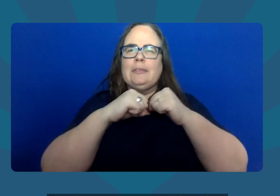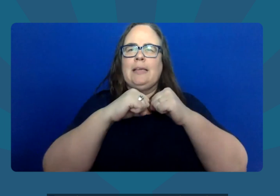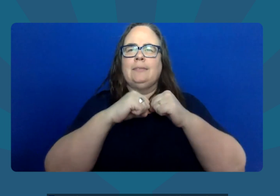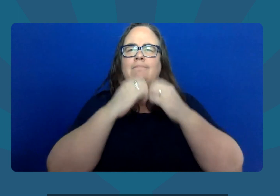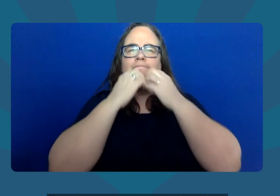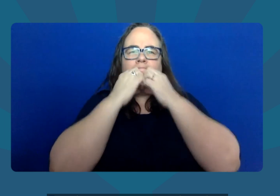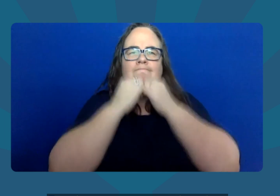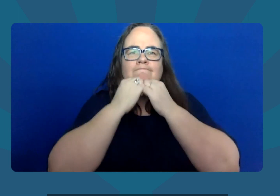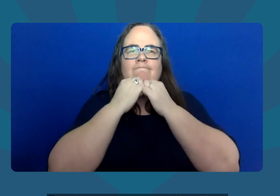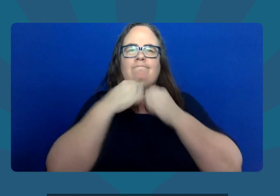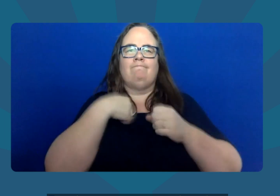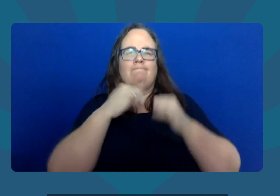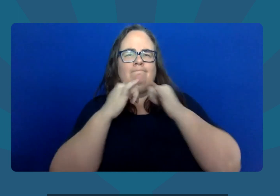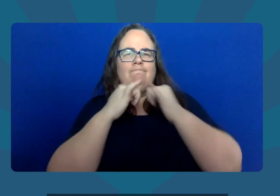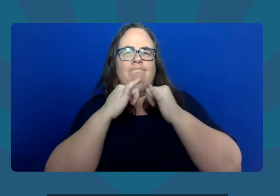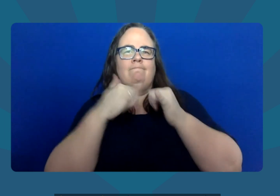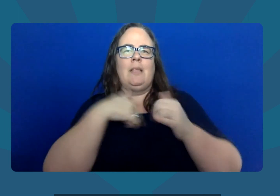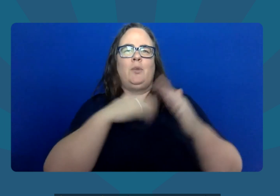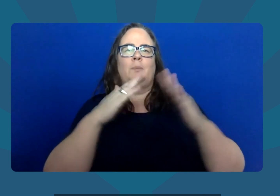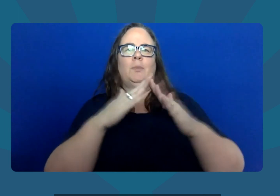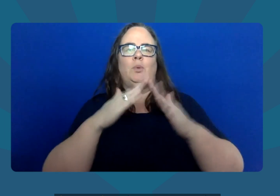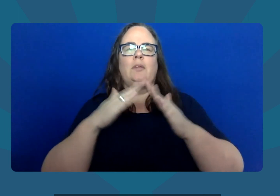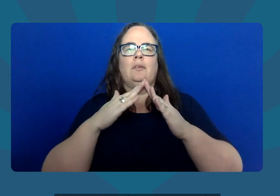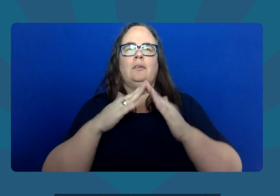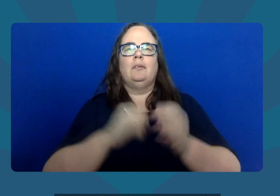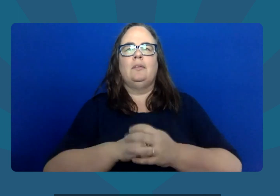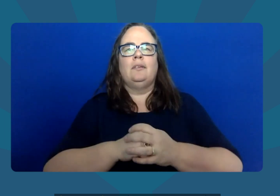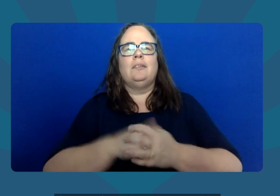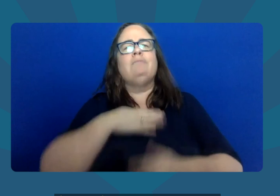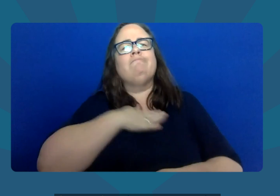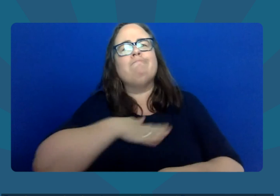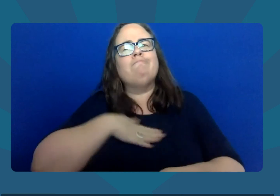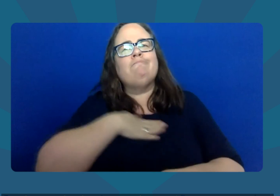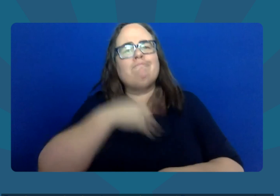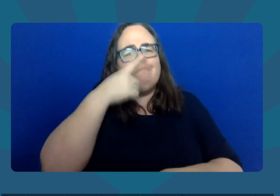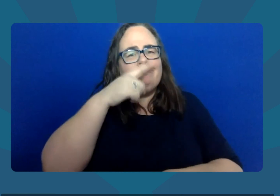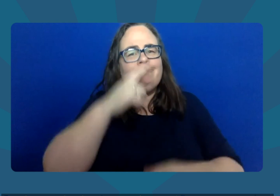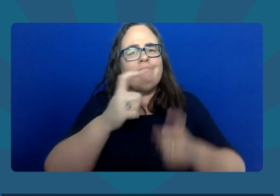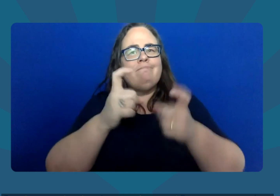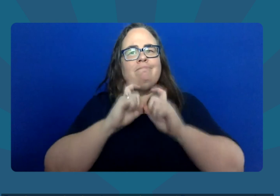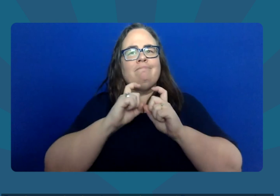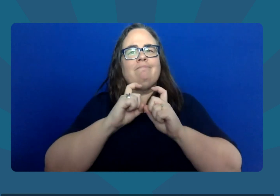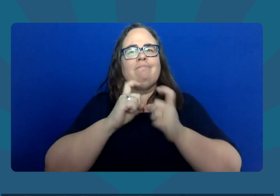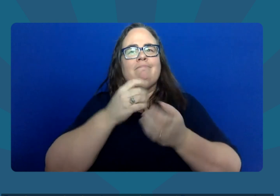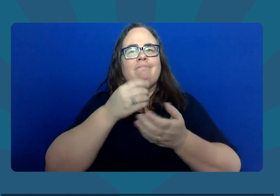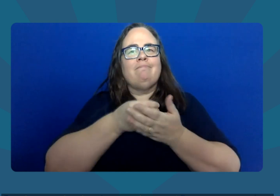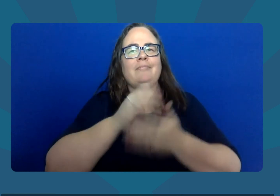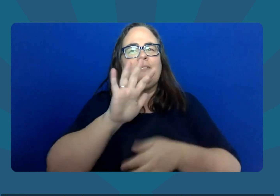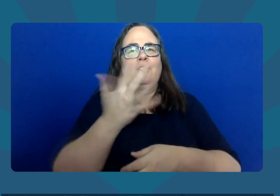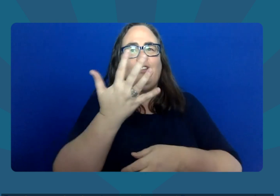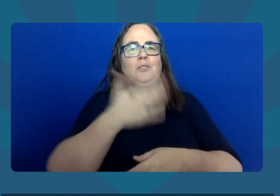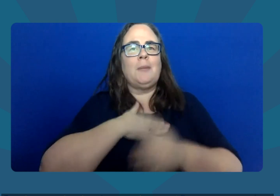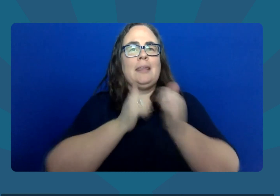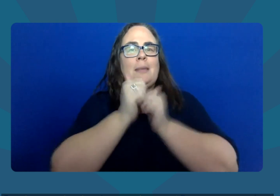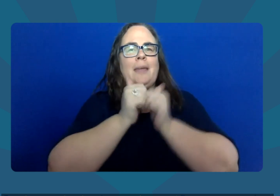Together, we can protect the values that we share in our community. So please, take the time to